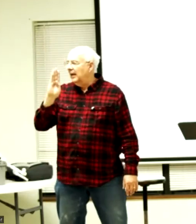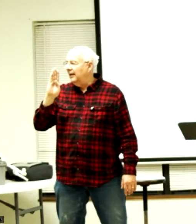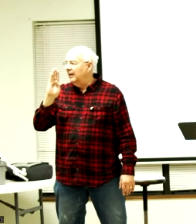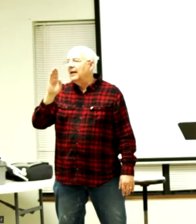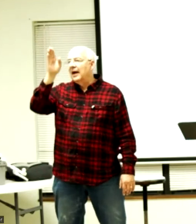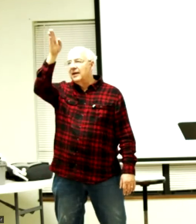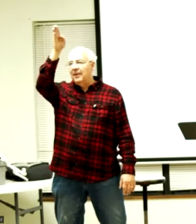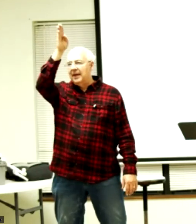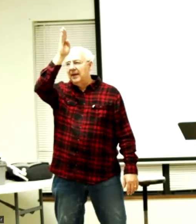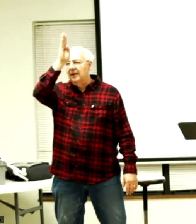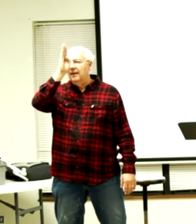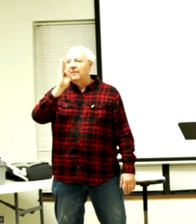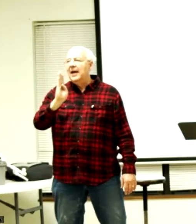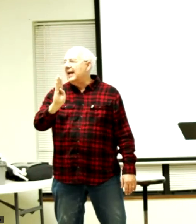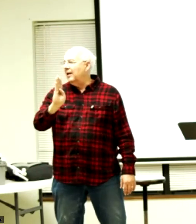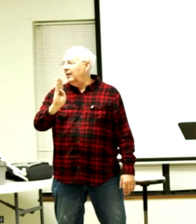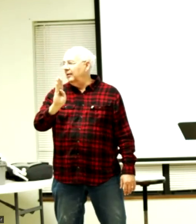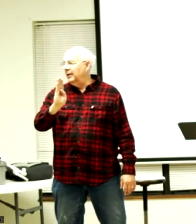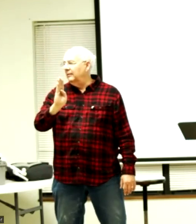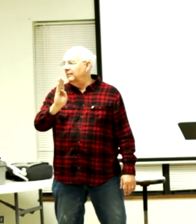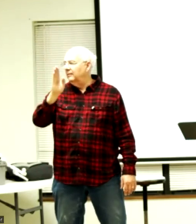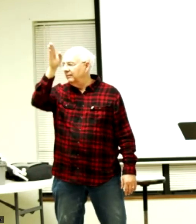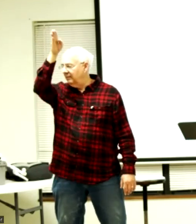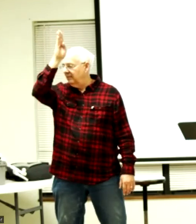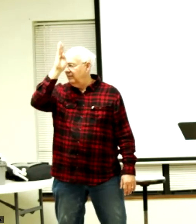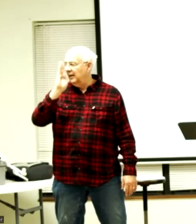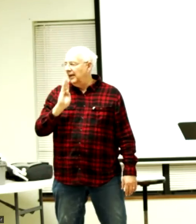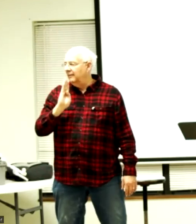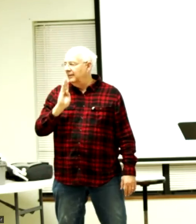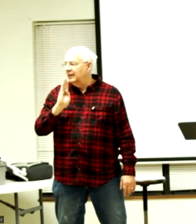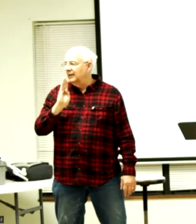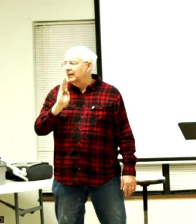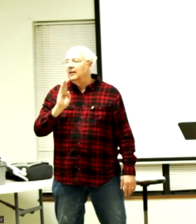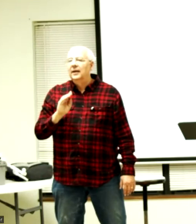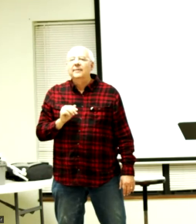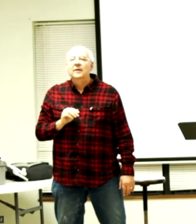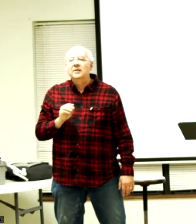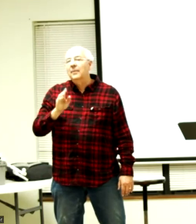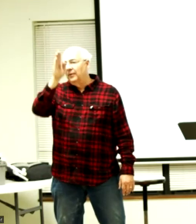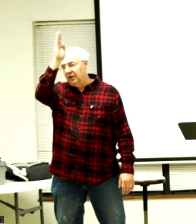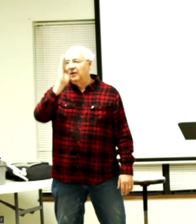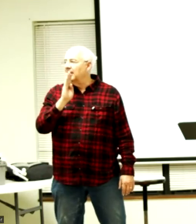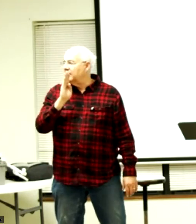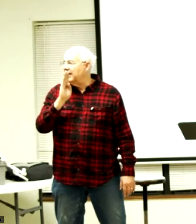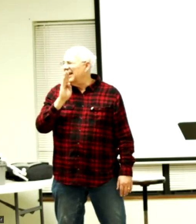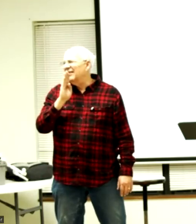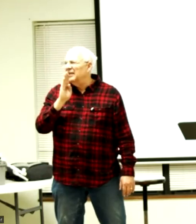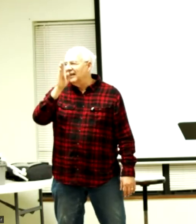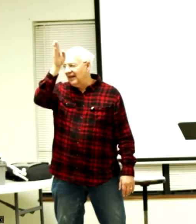God. I come in and then back out a little bit. God. Okay. Then some will just come straight down. I kind of